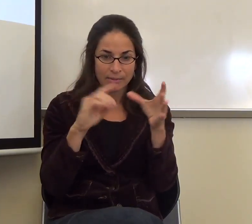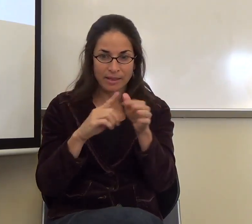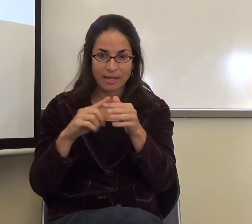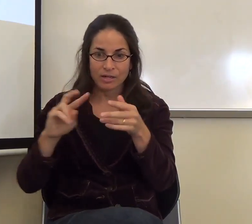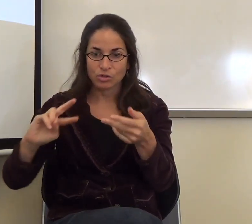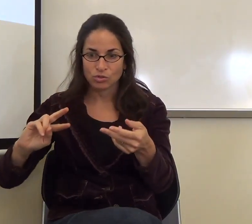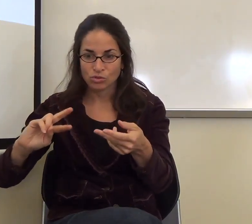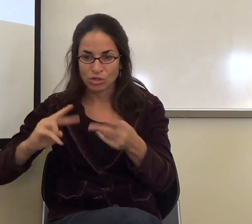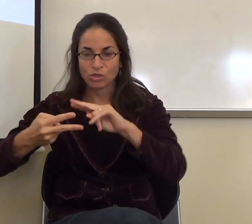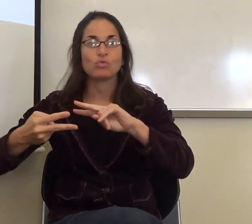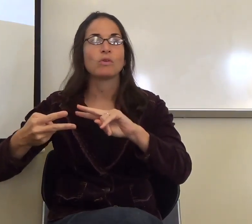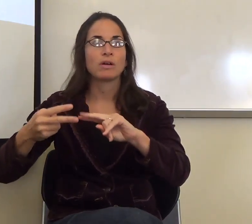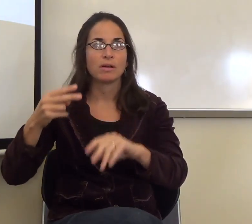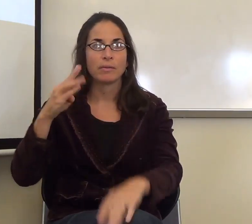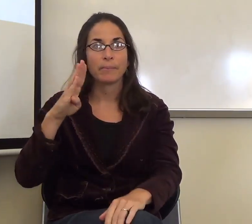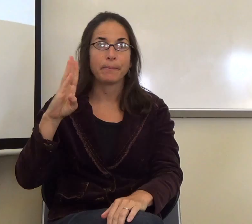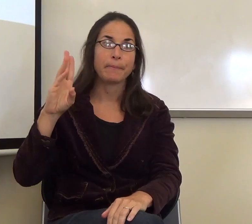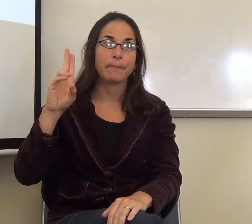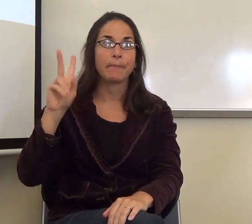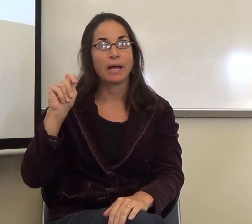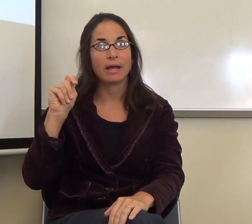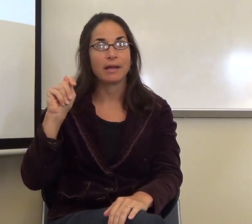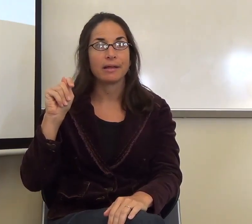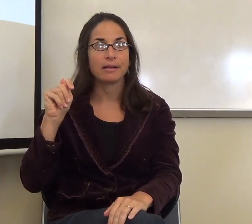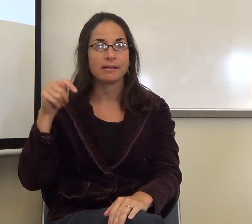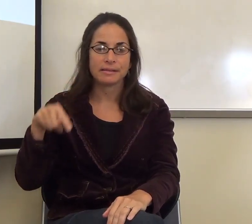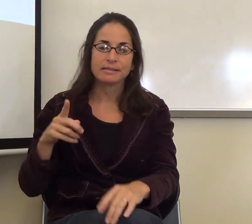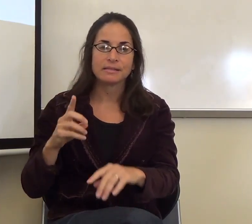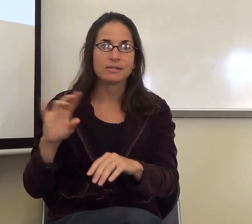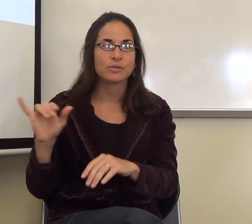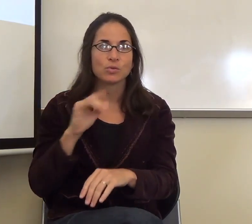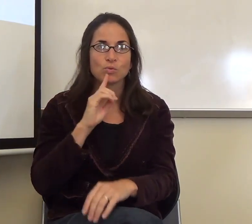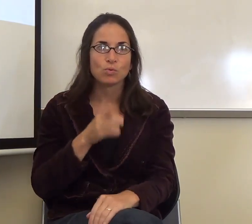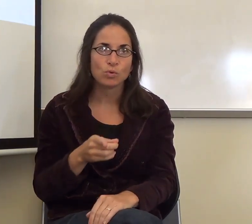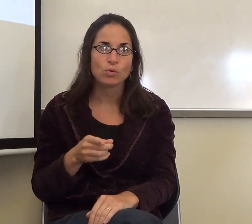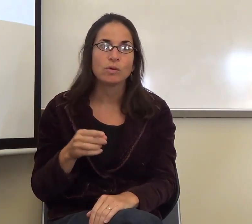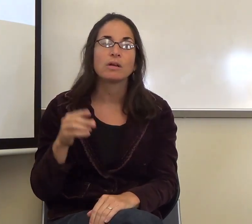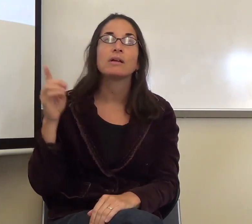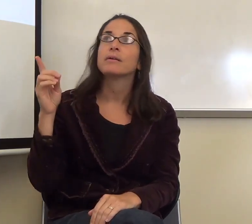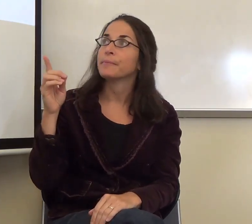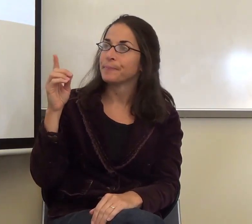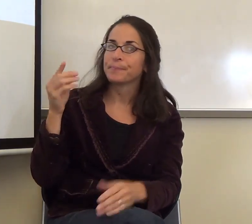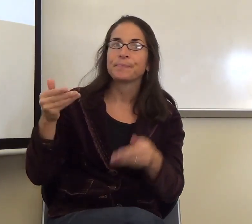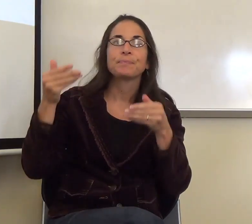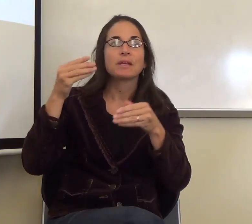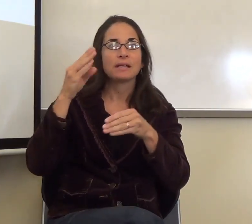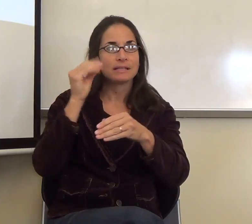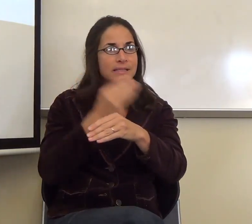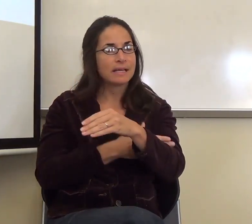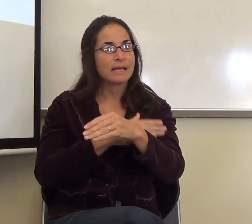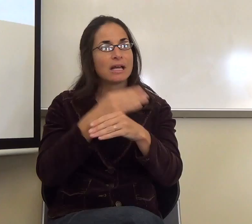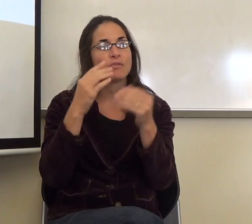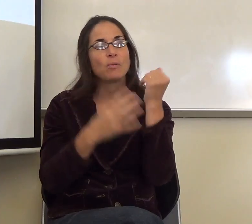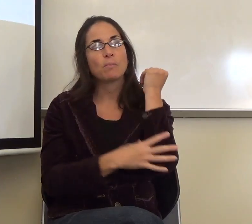say, but this is true, okay? He was the son of a poor blacksmith and had very little formal